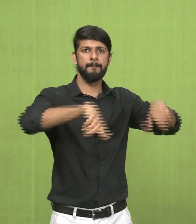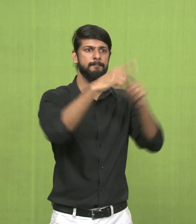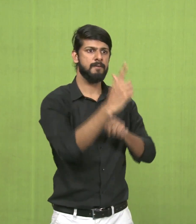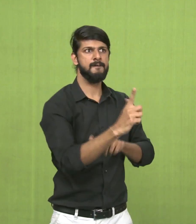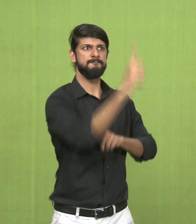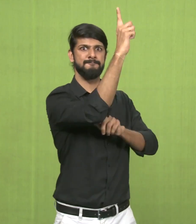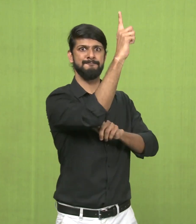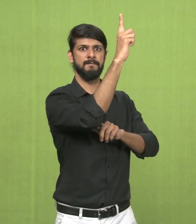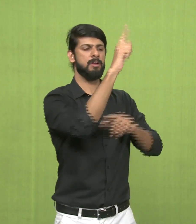the